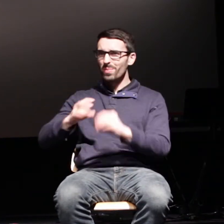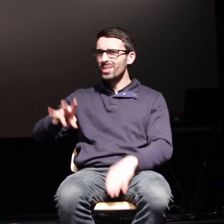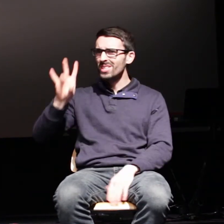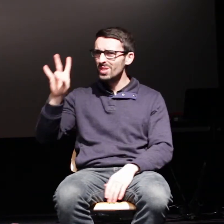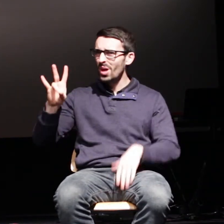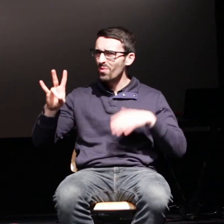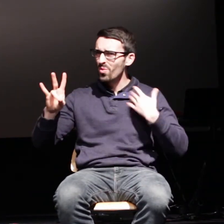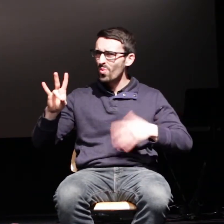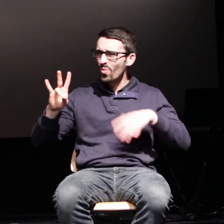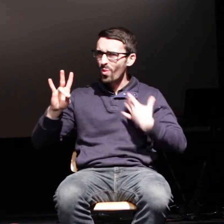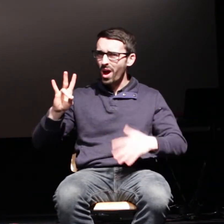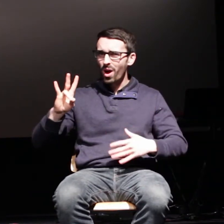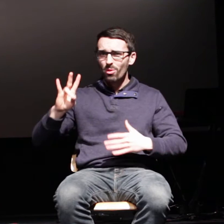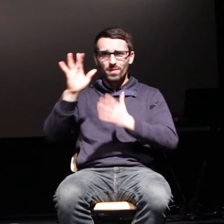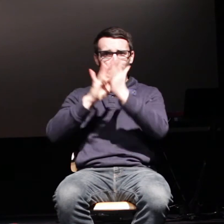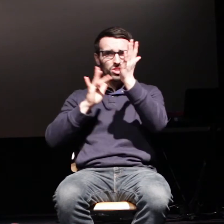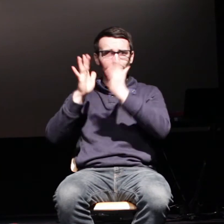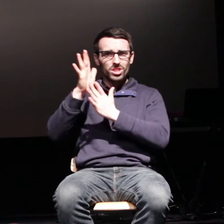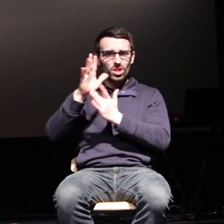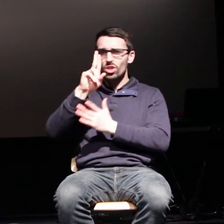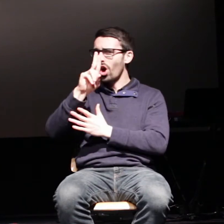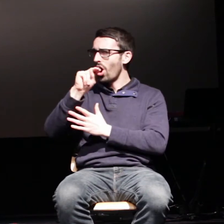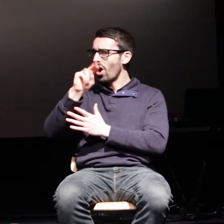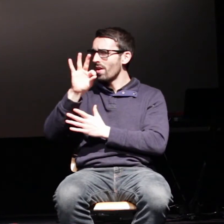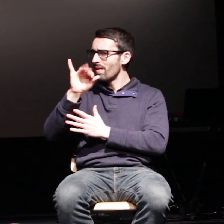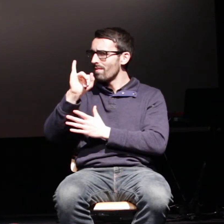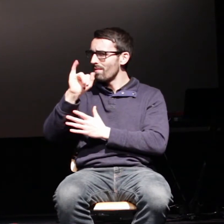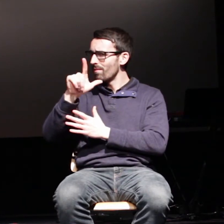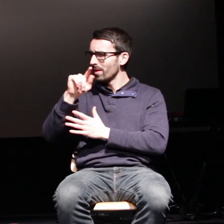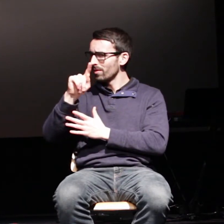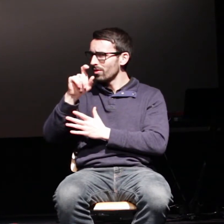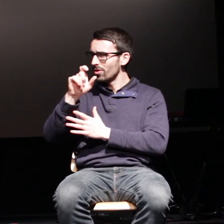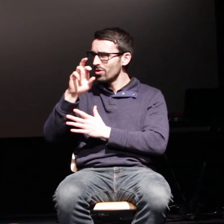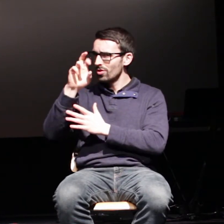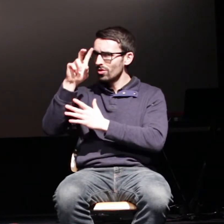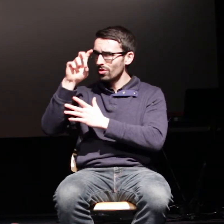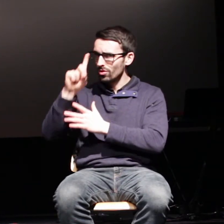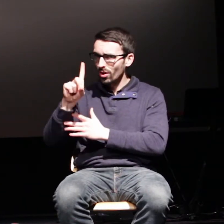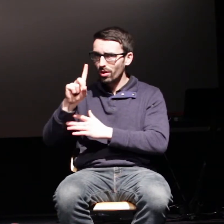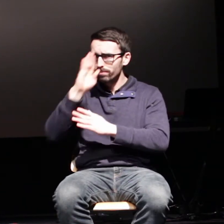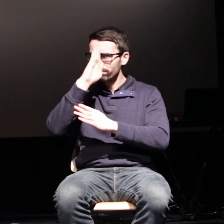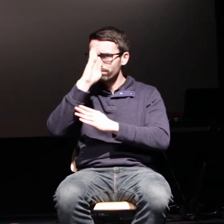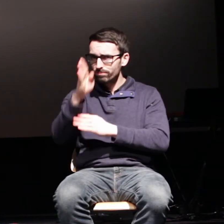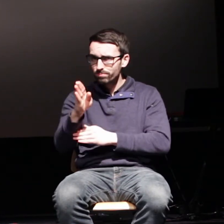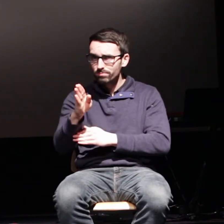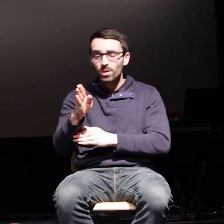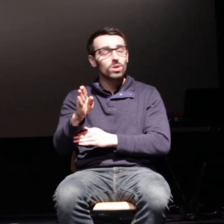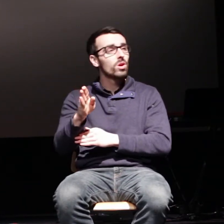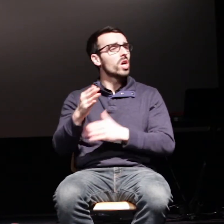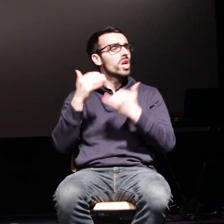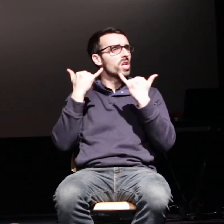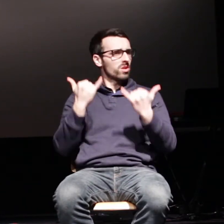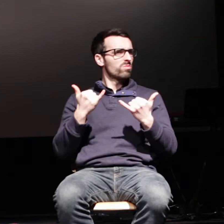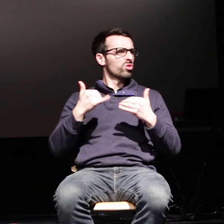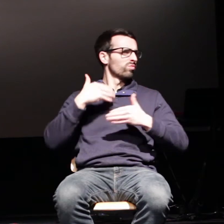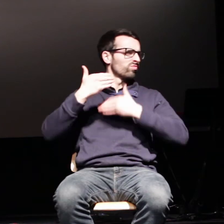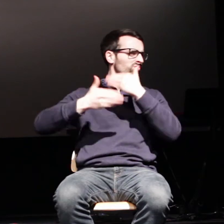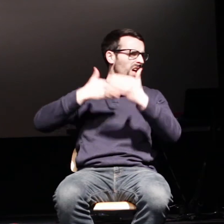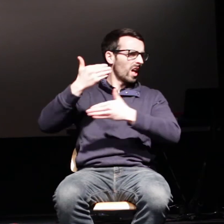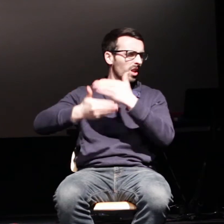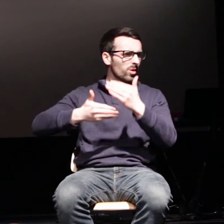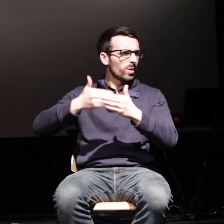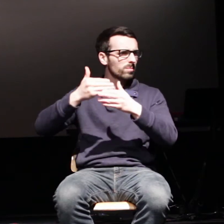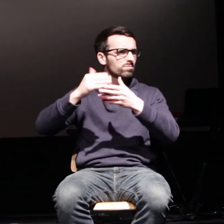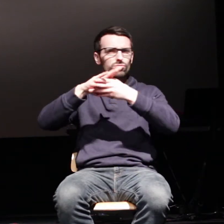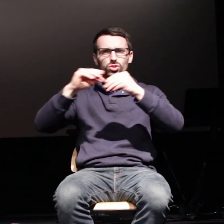doing, Jesus Unfiltered. As every week, we're following Jesus through the Gospel of Mark. And we're just kind of taking the next story and looking at the next story. And the whole